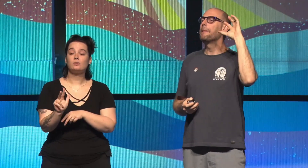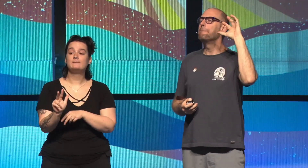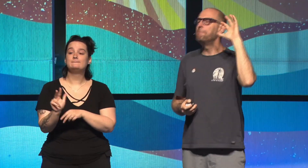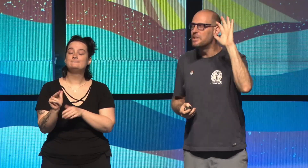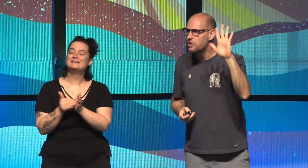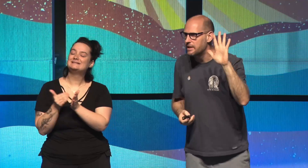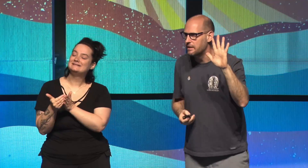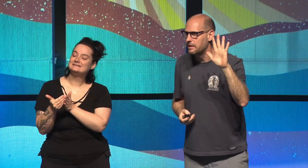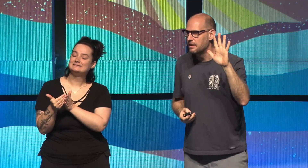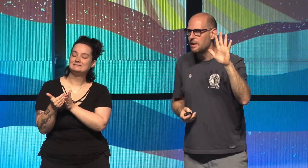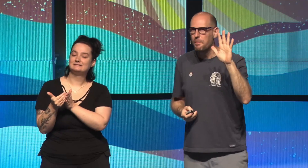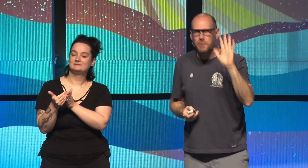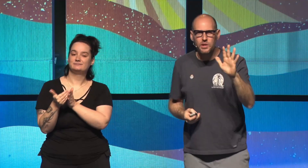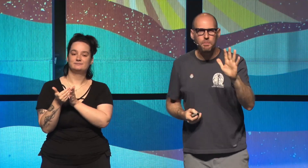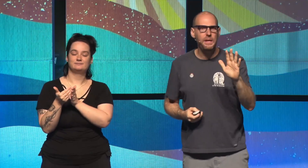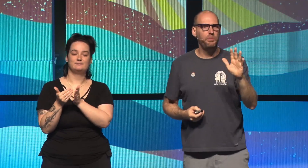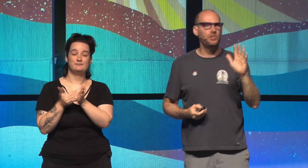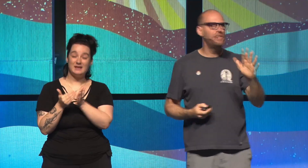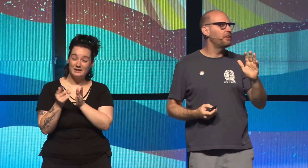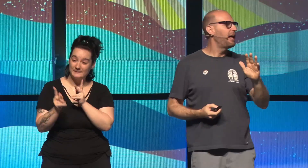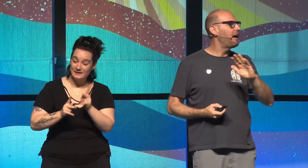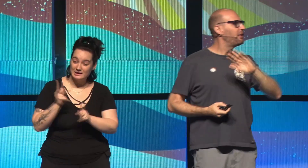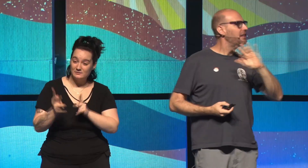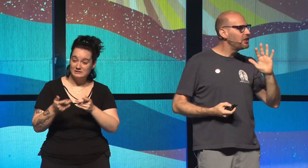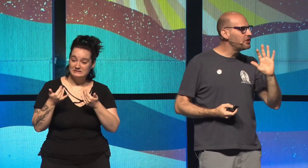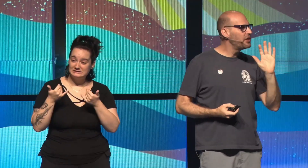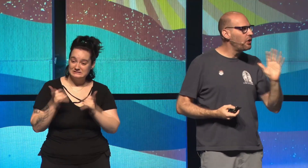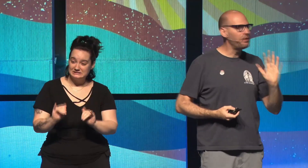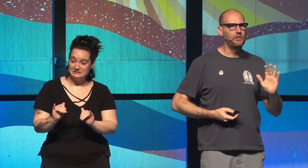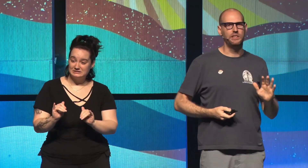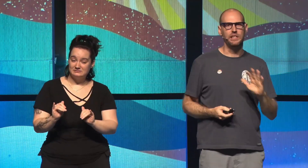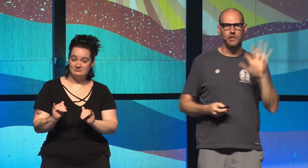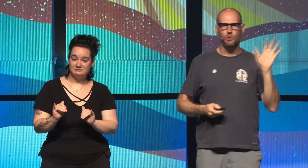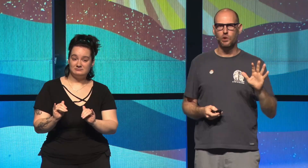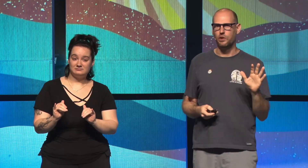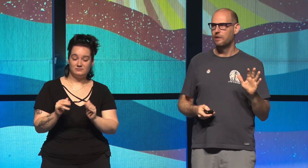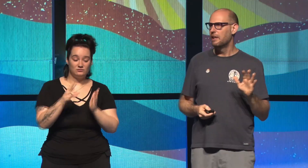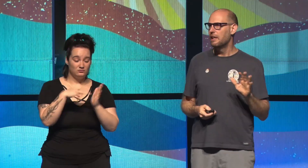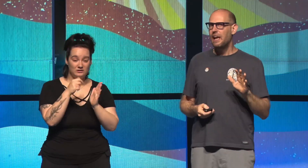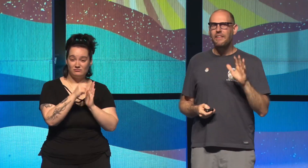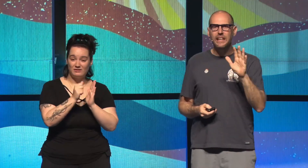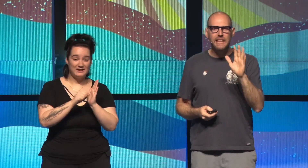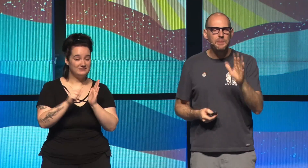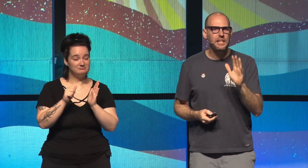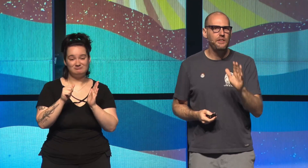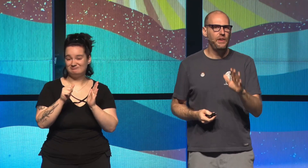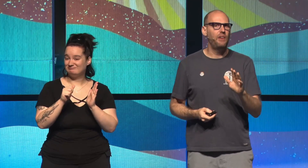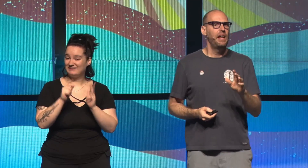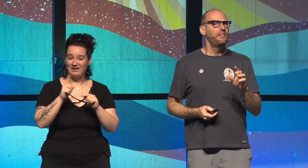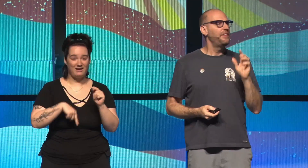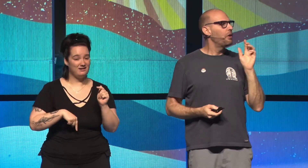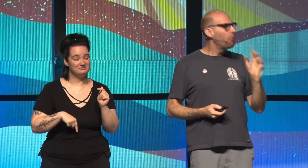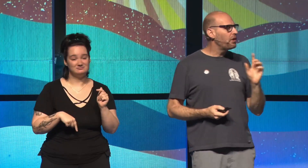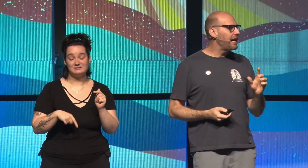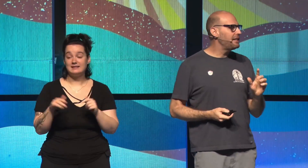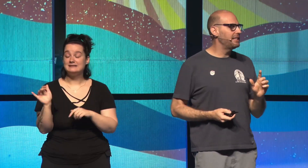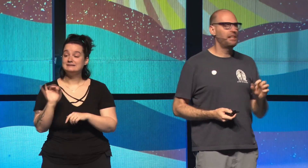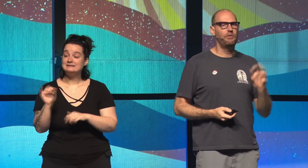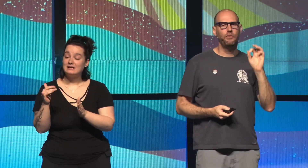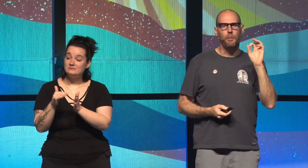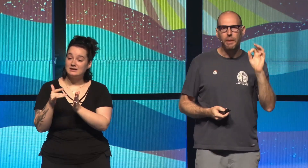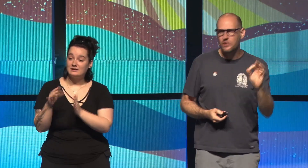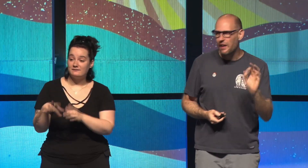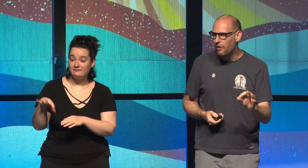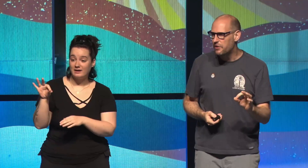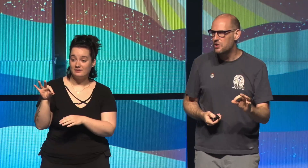1.3 billion people still have little to no literacy in the world. And that same study found that they are more likely to